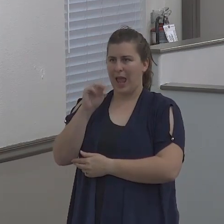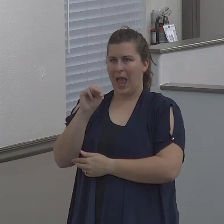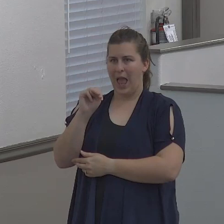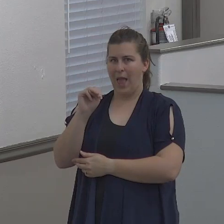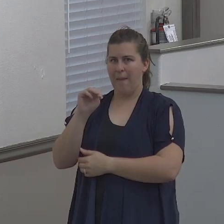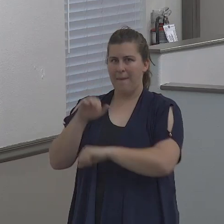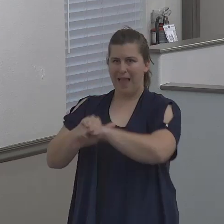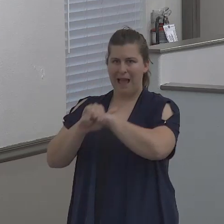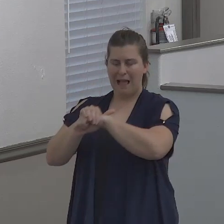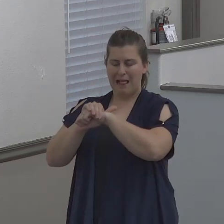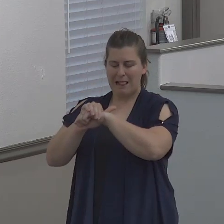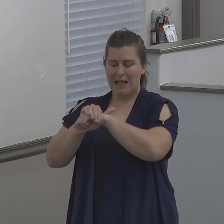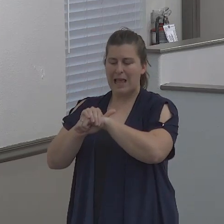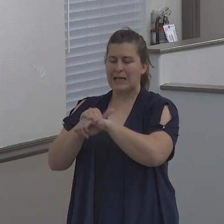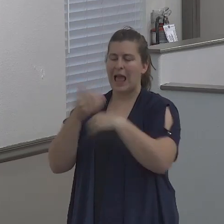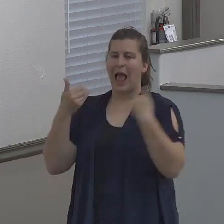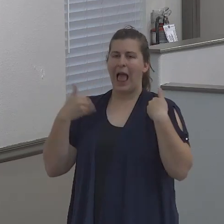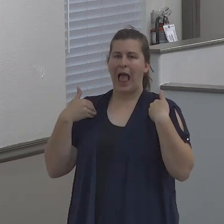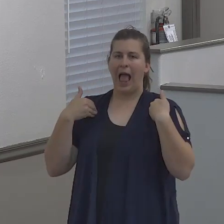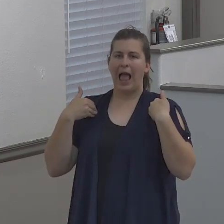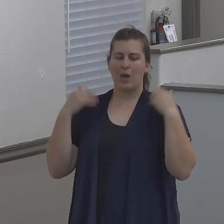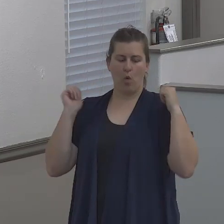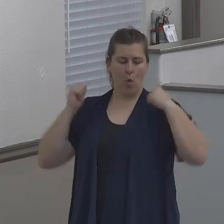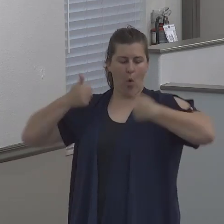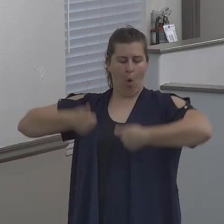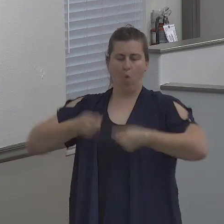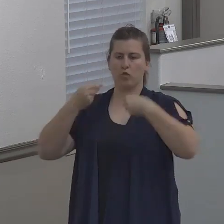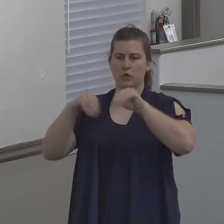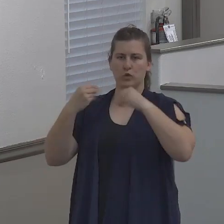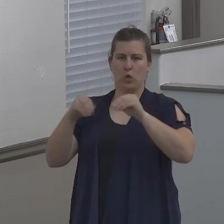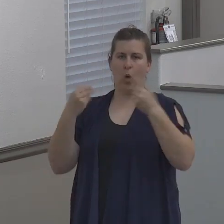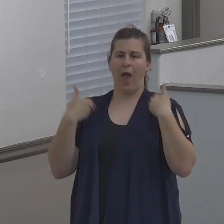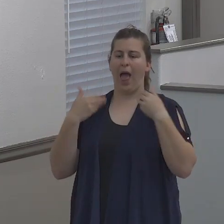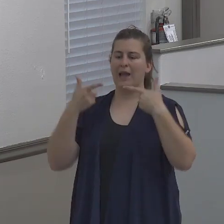sign on a coat store.